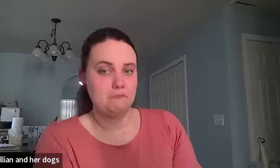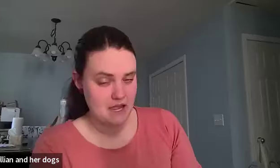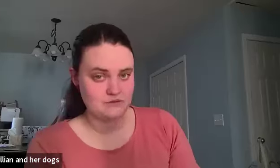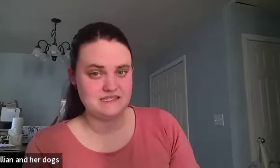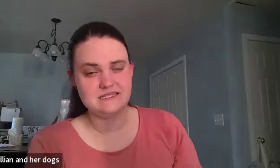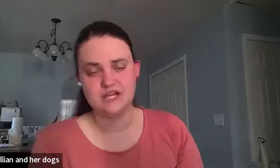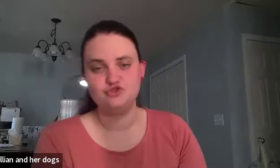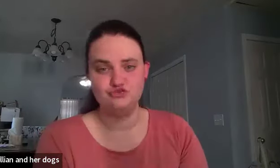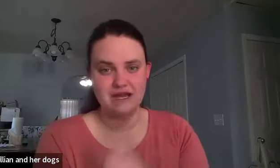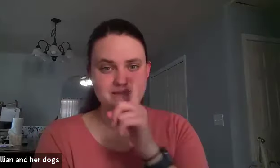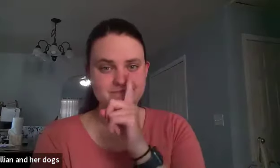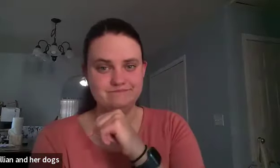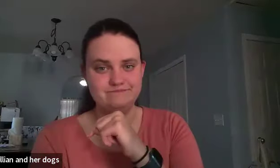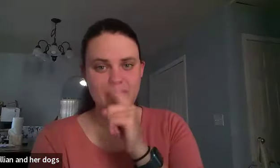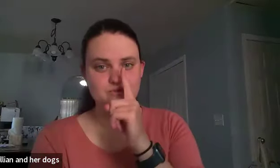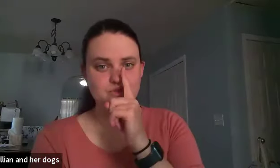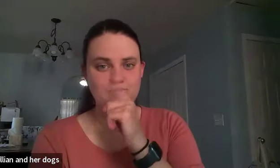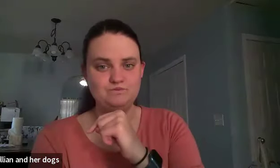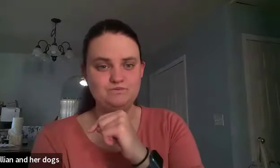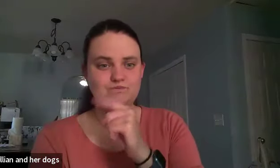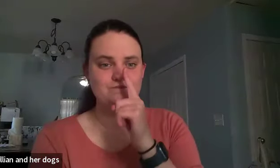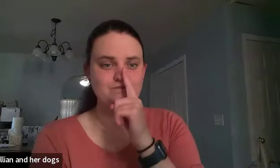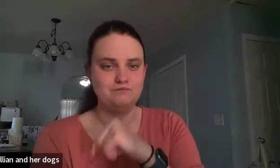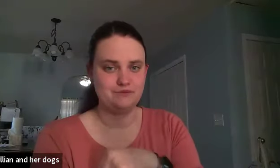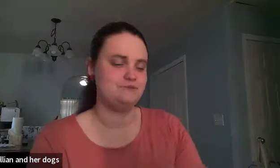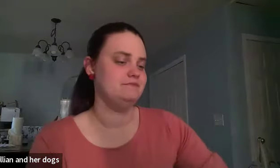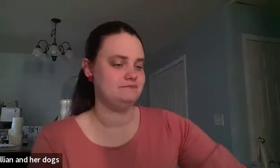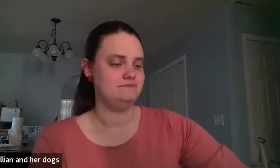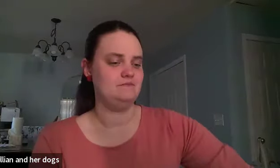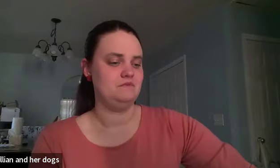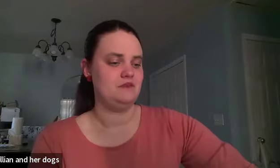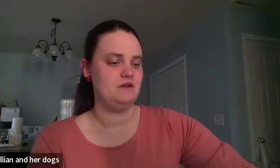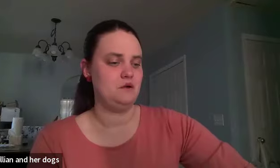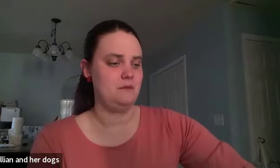And mouse / rat. Mouse. Mouse. Okay.